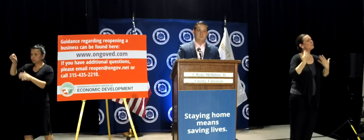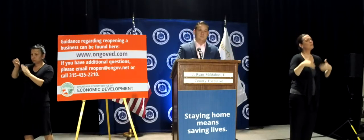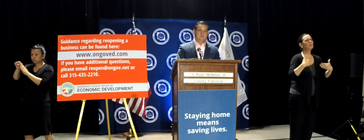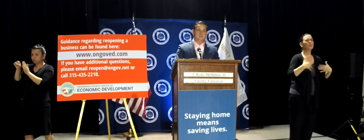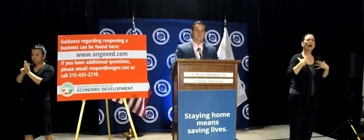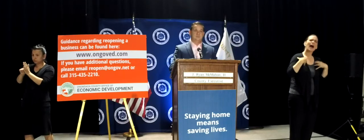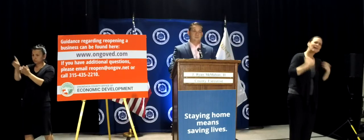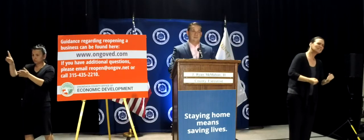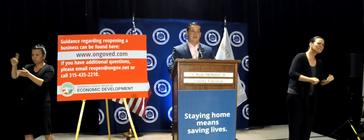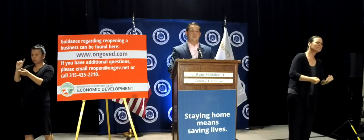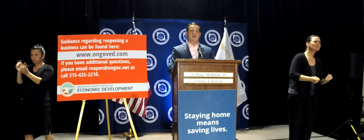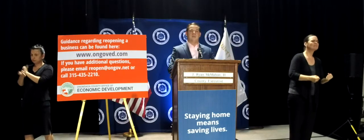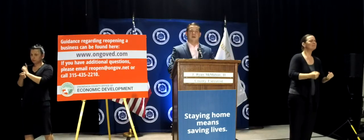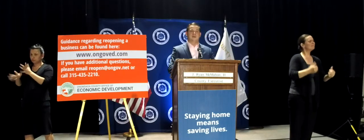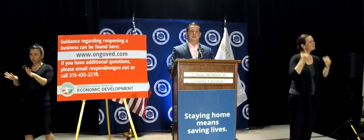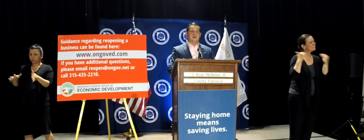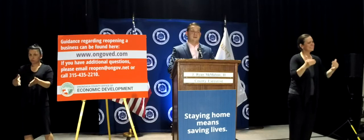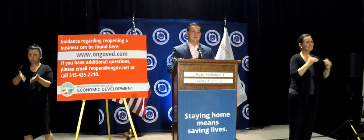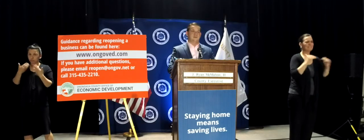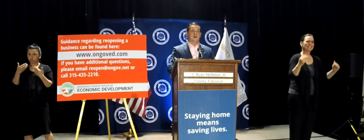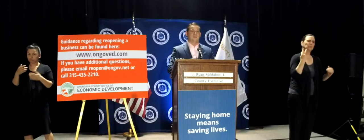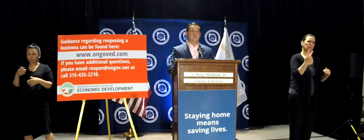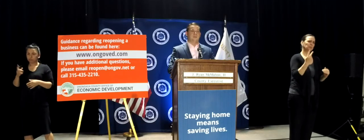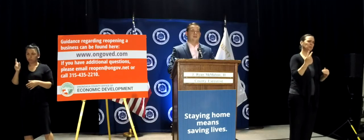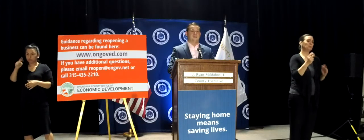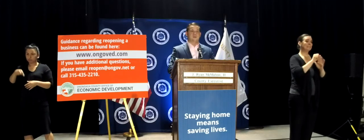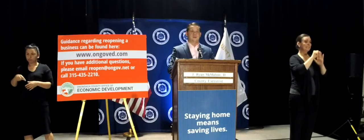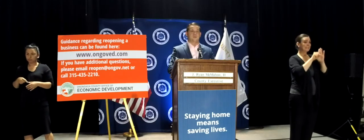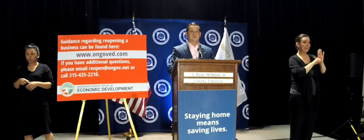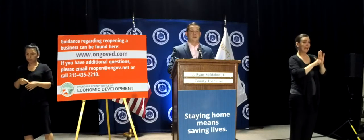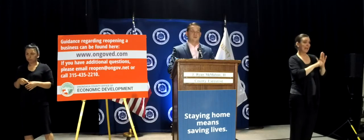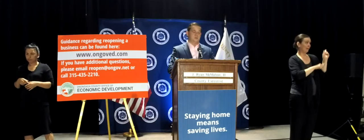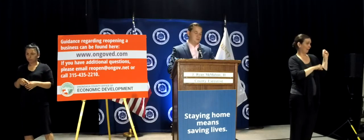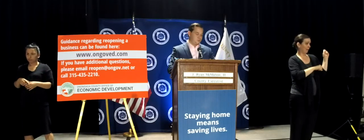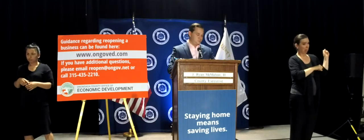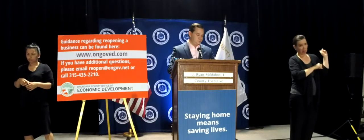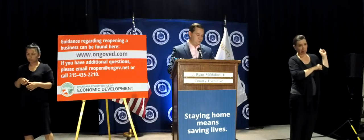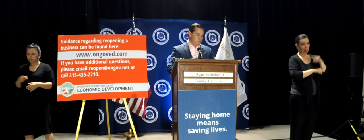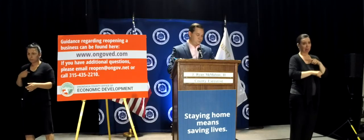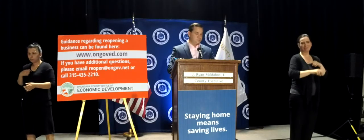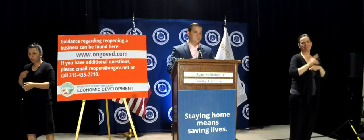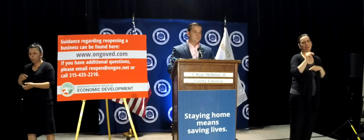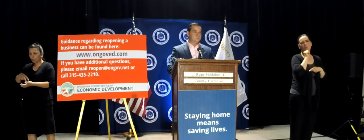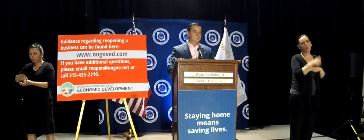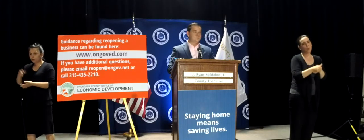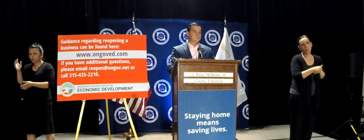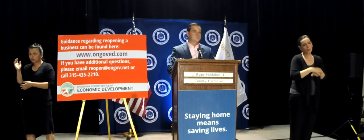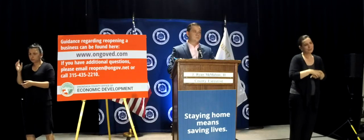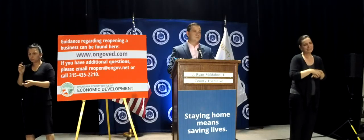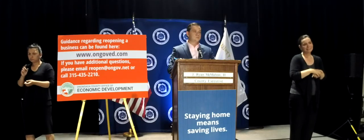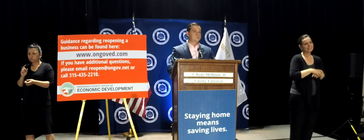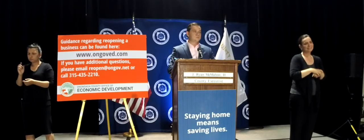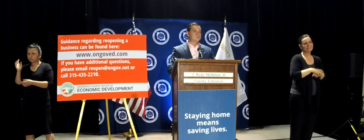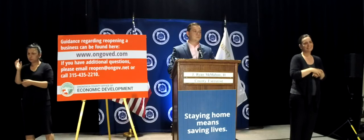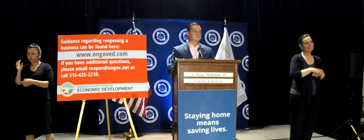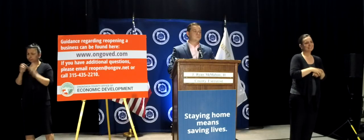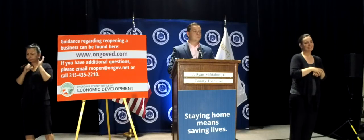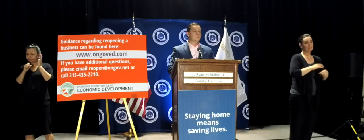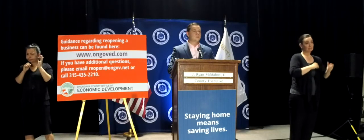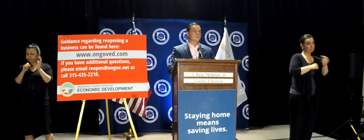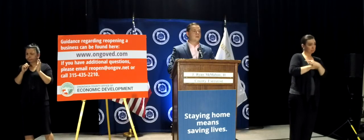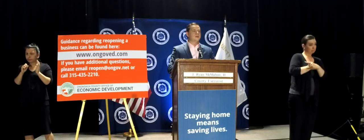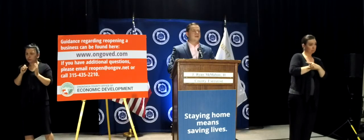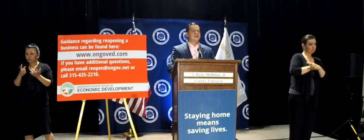now. Not let me come out here today and talk about this with these hypotheticals with you. So they did change what's on the PowerPoint